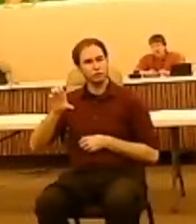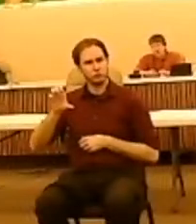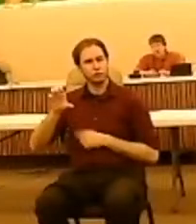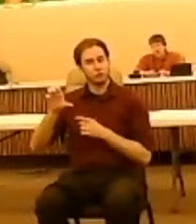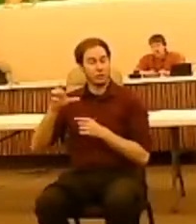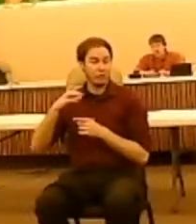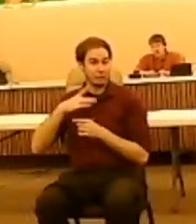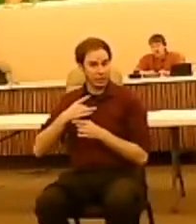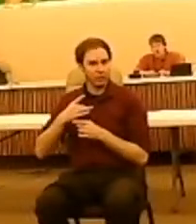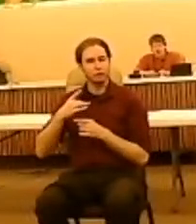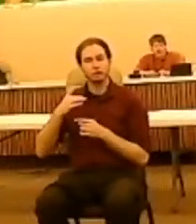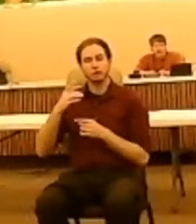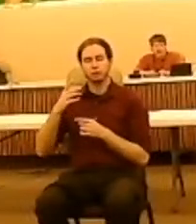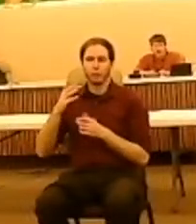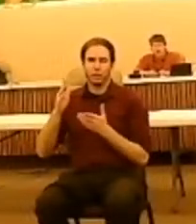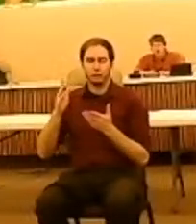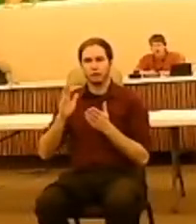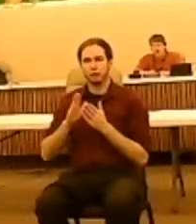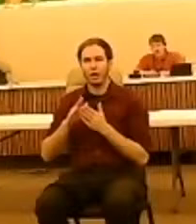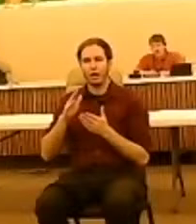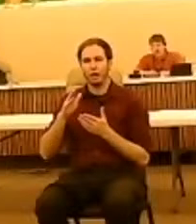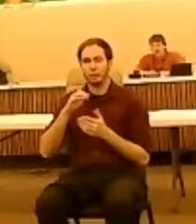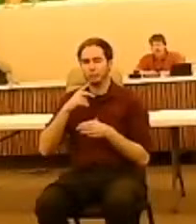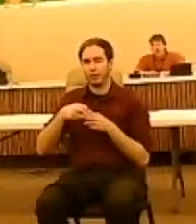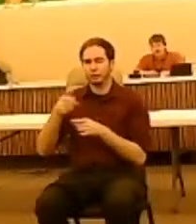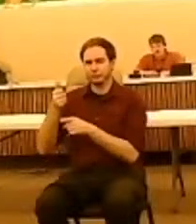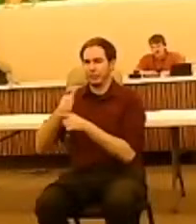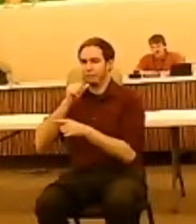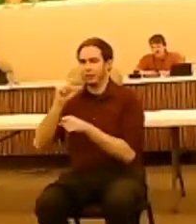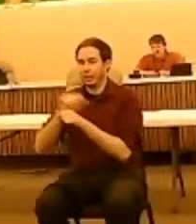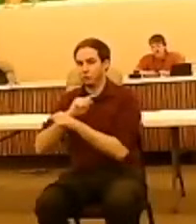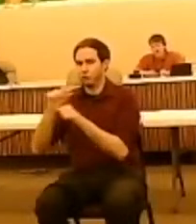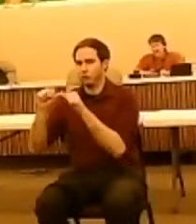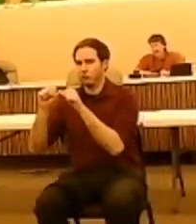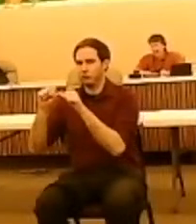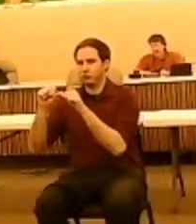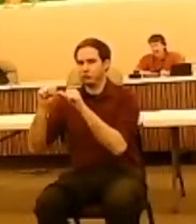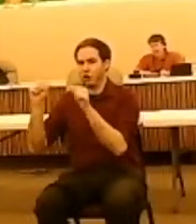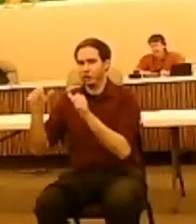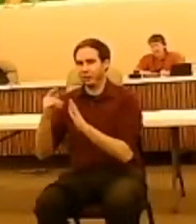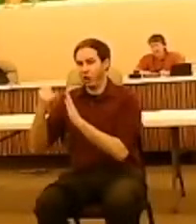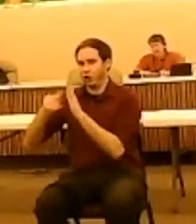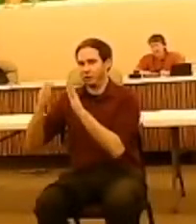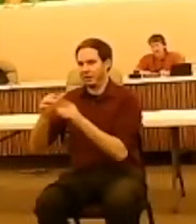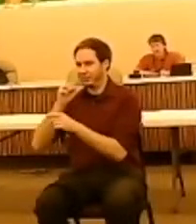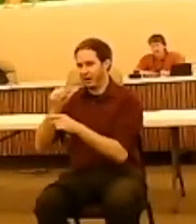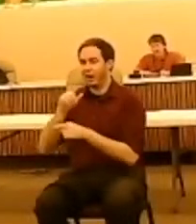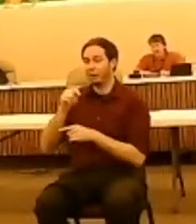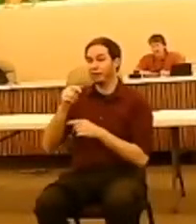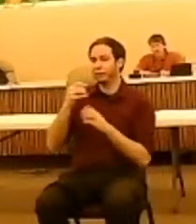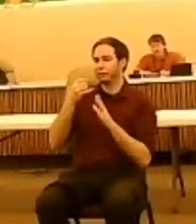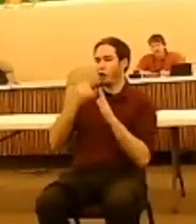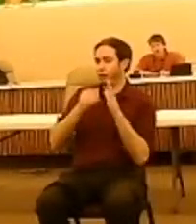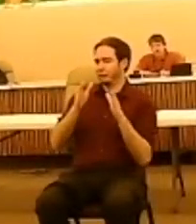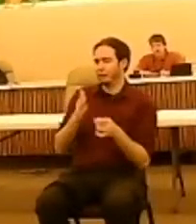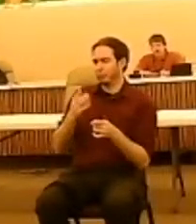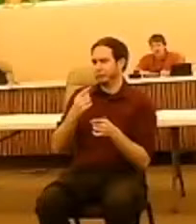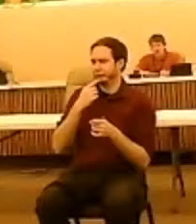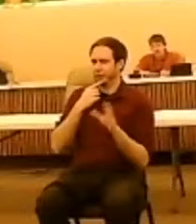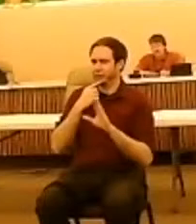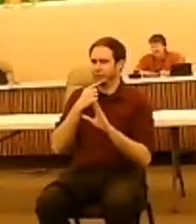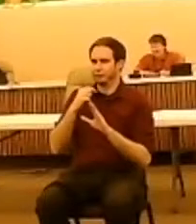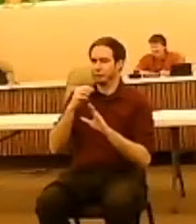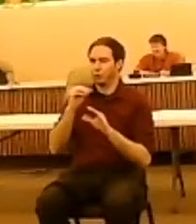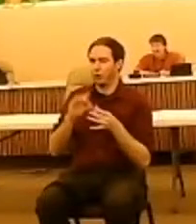So with modern, but I will point out, he is not the architect. The architects in the firm probably said, don't